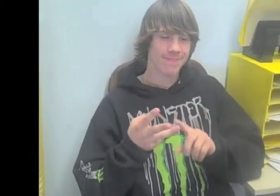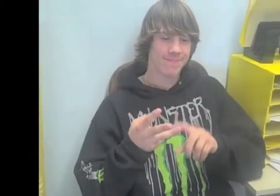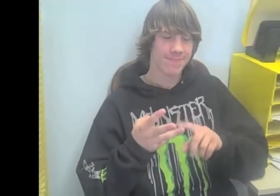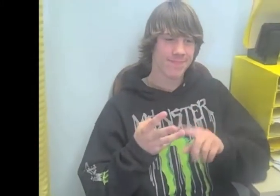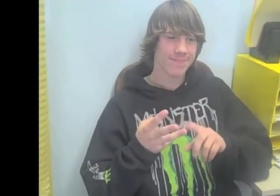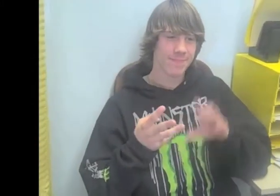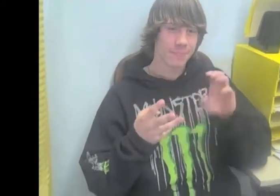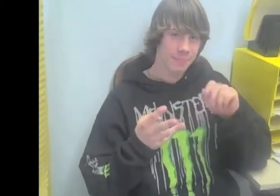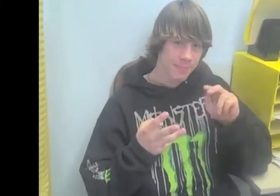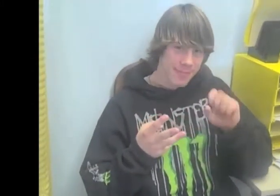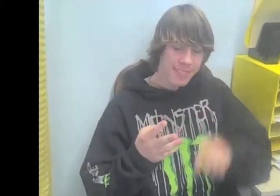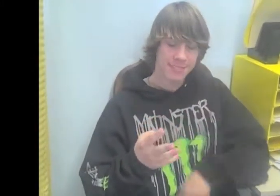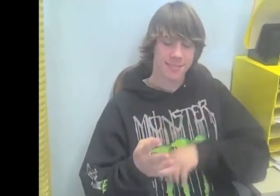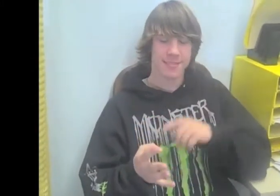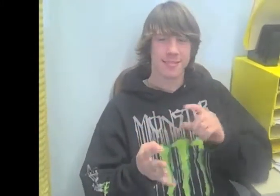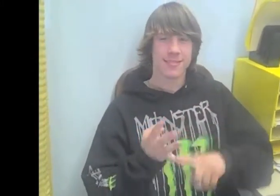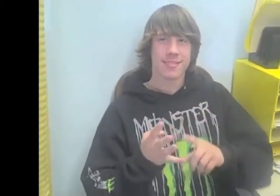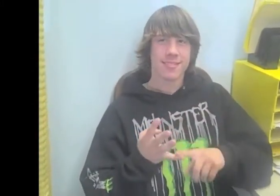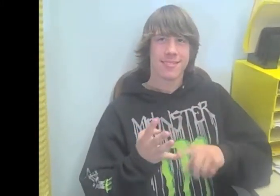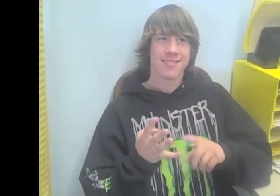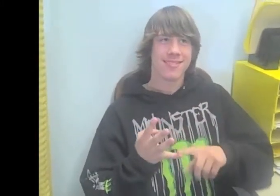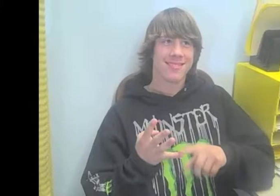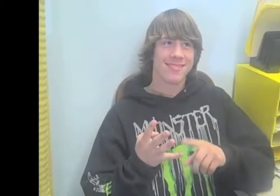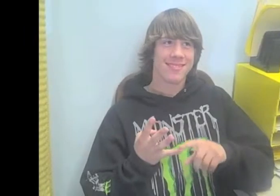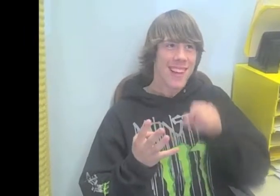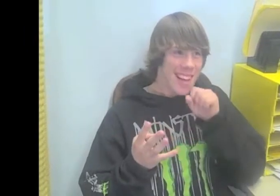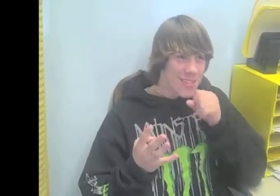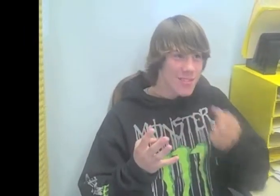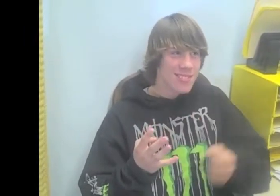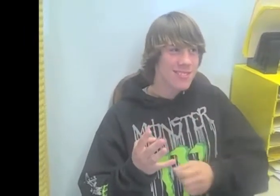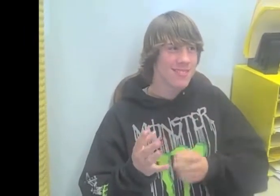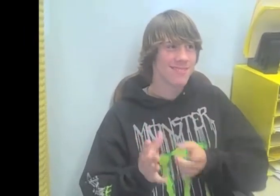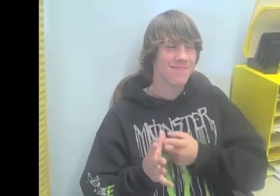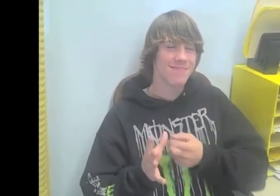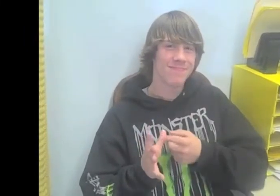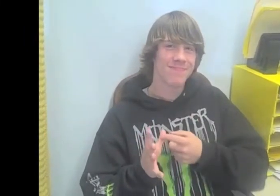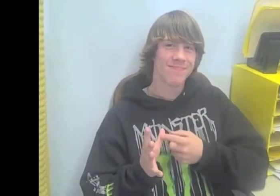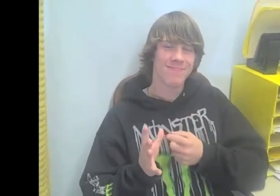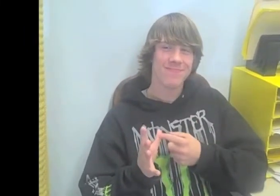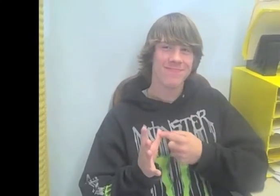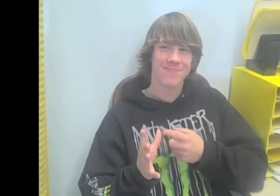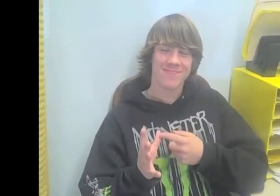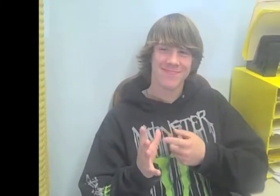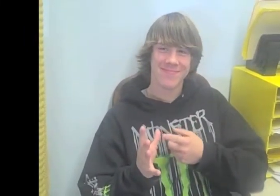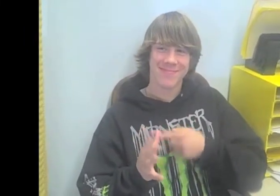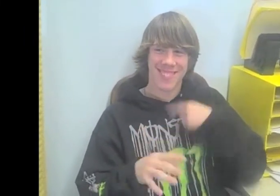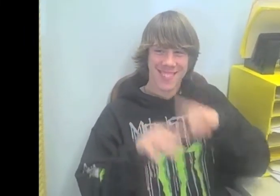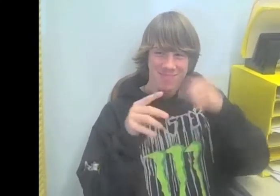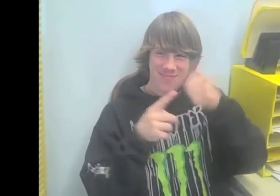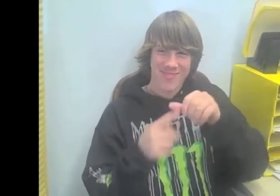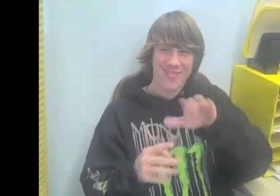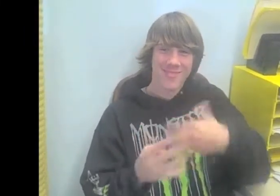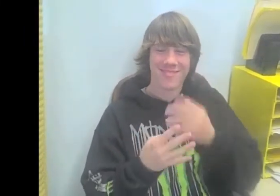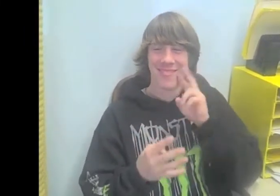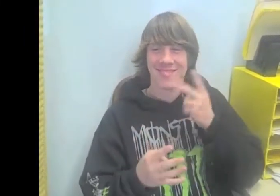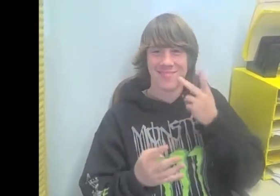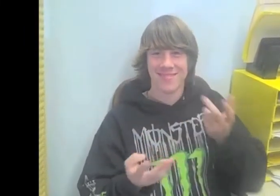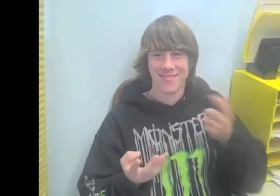Oh, corn? mashed potatoes? And turkey?